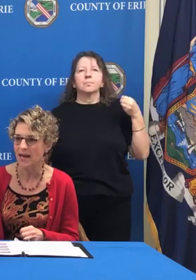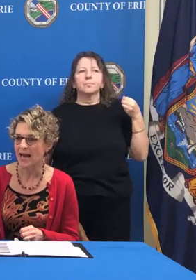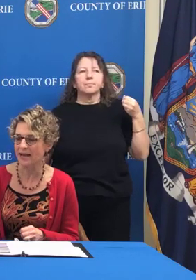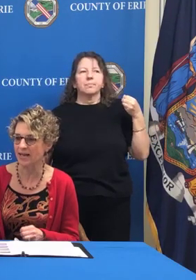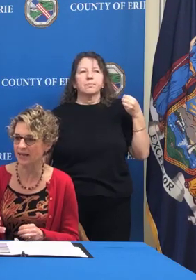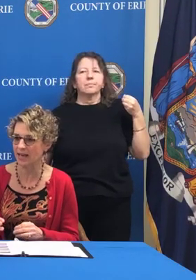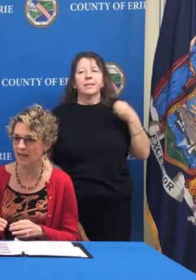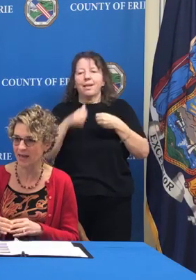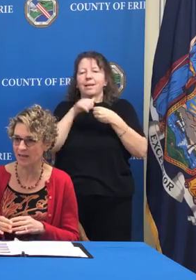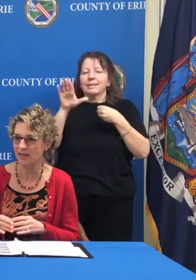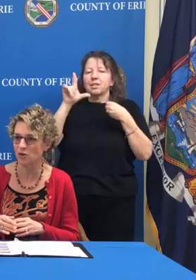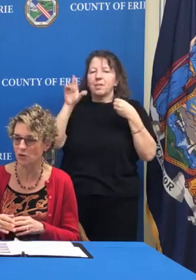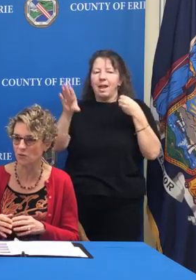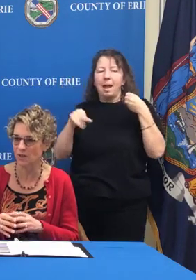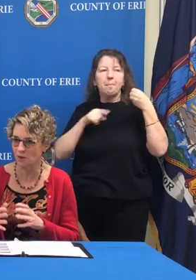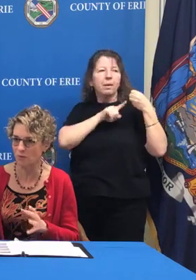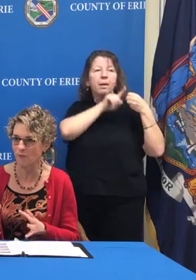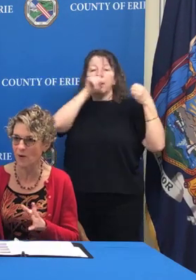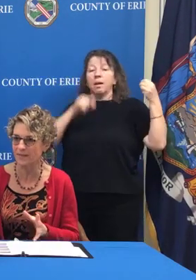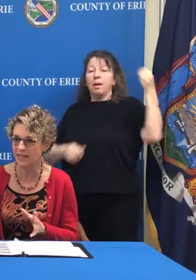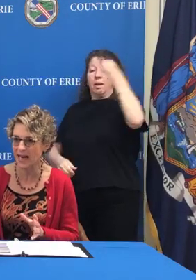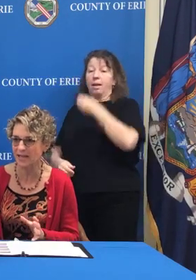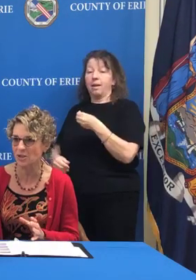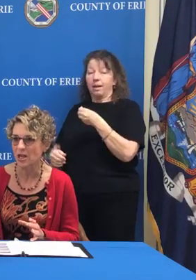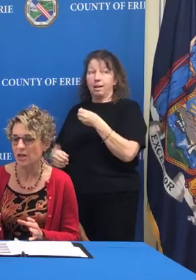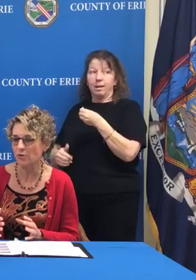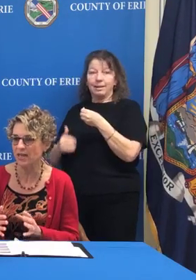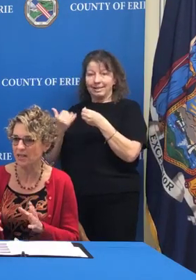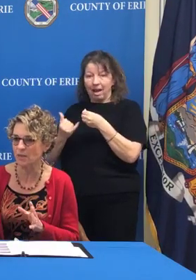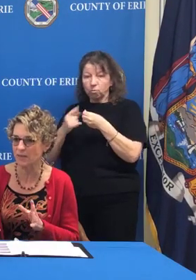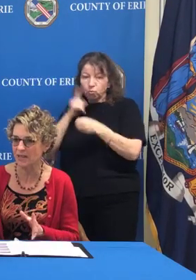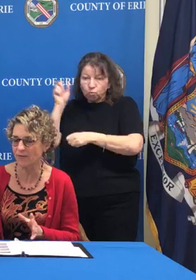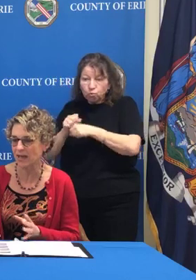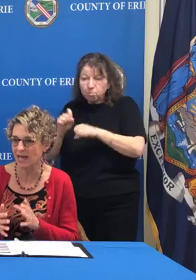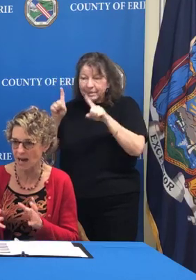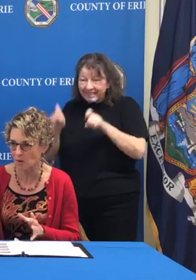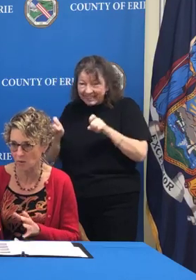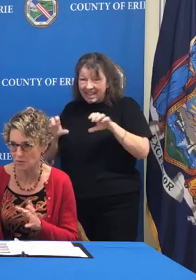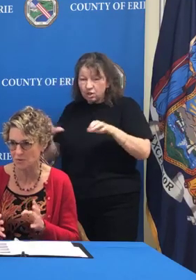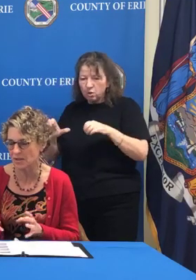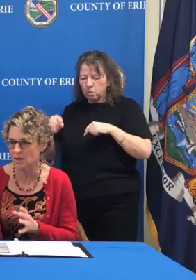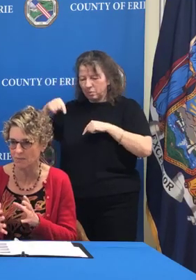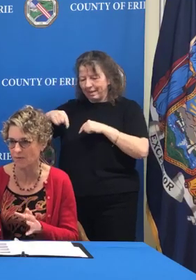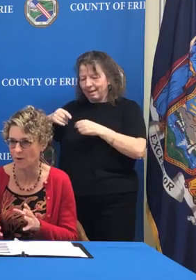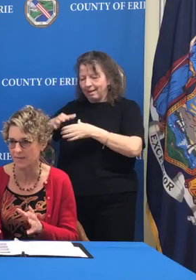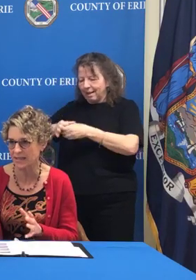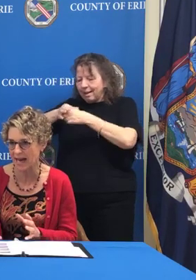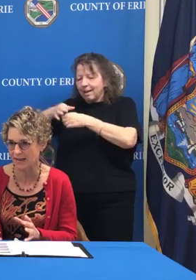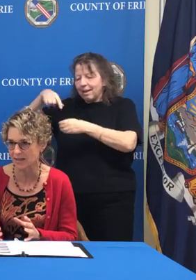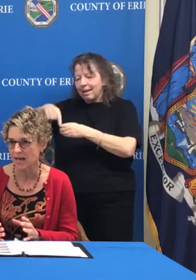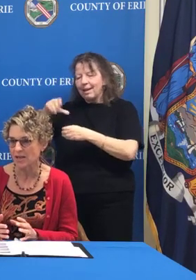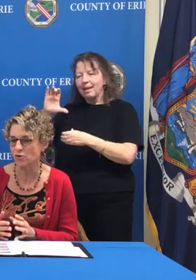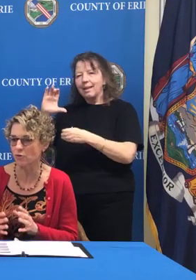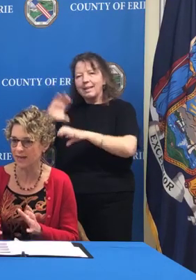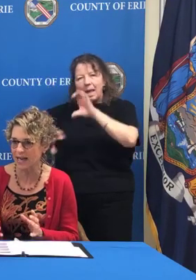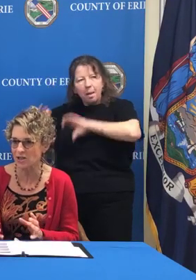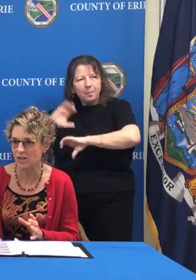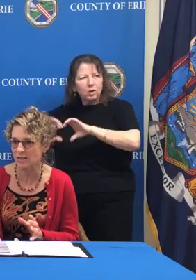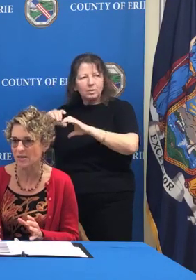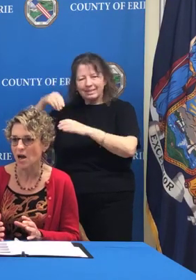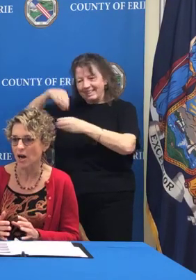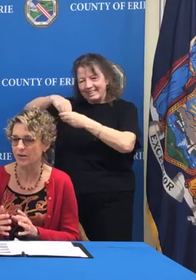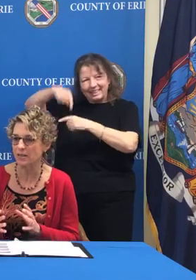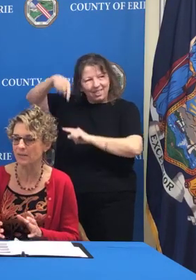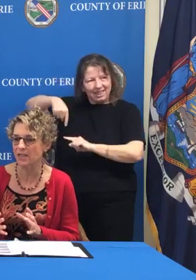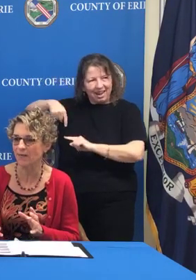lab, and then to perform the test, you need specific chemicals to perform the test. So the